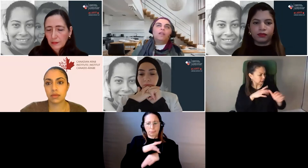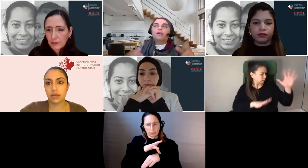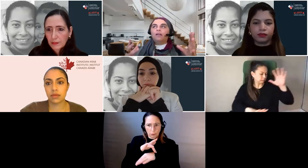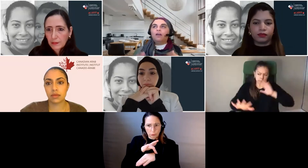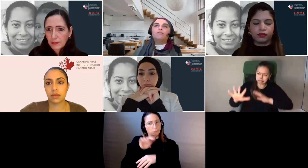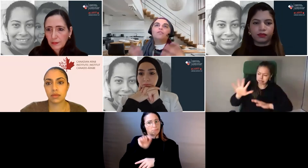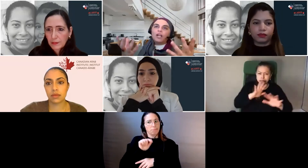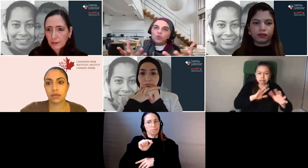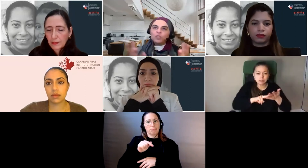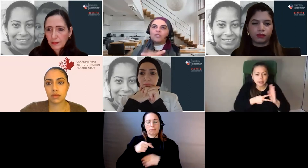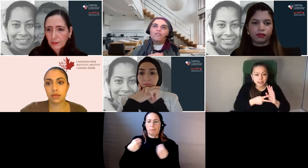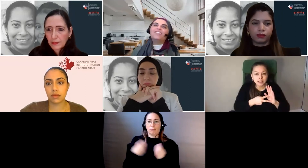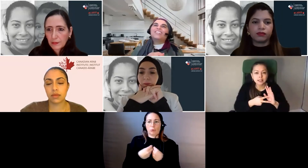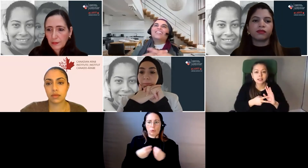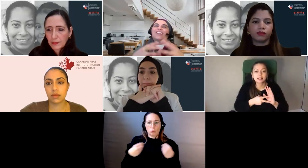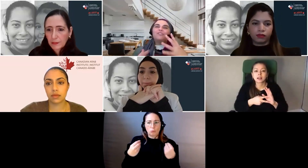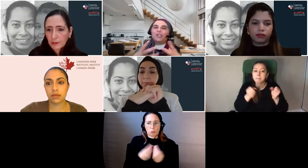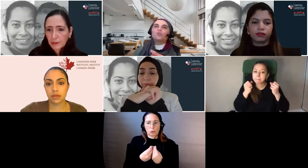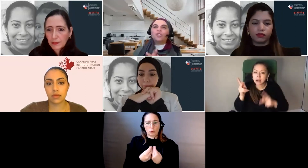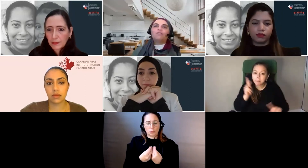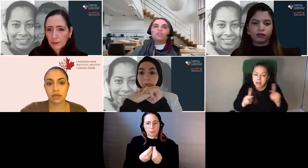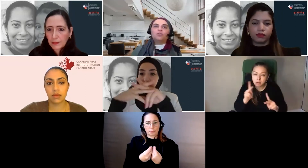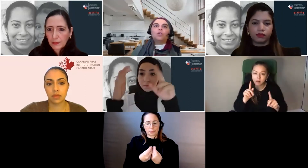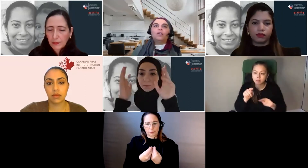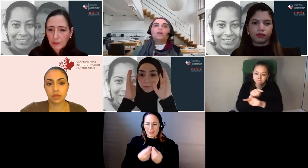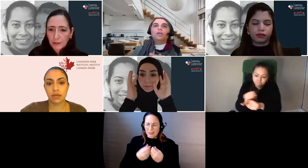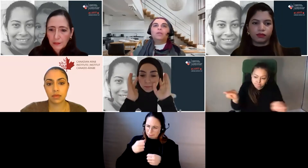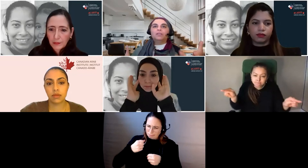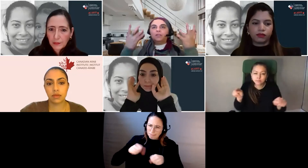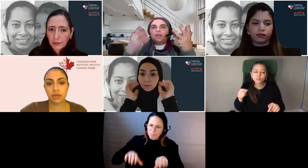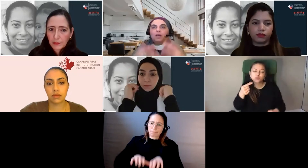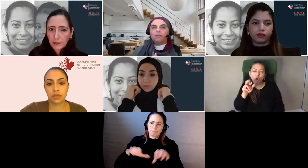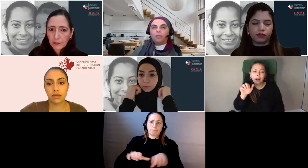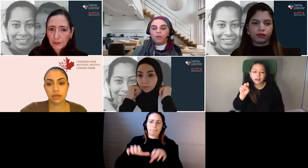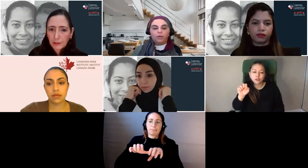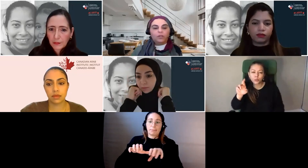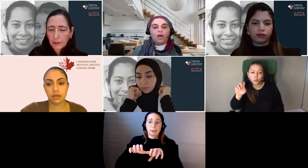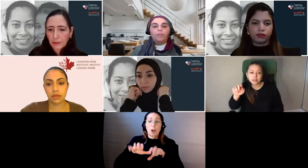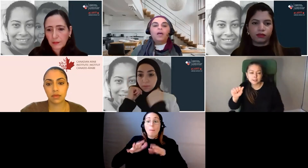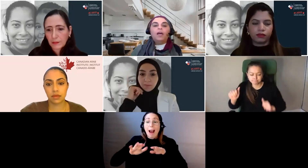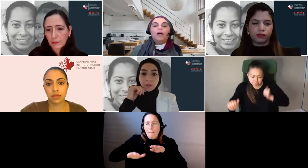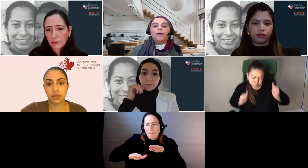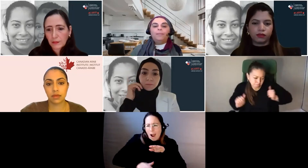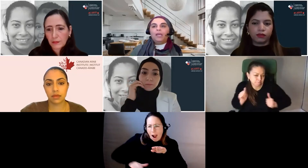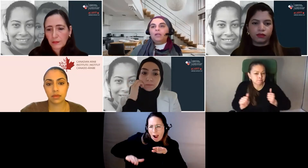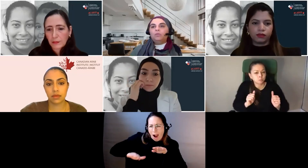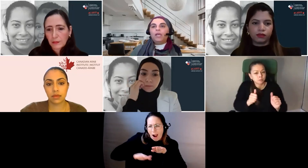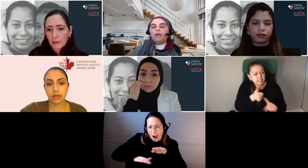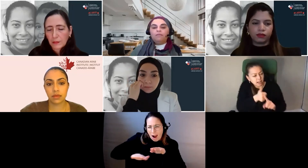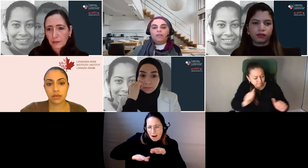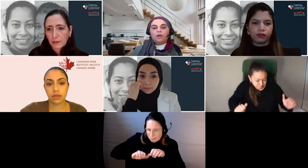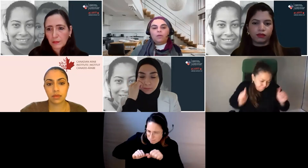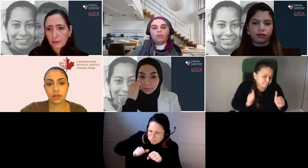lot of grassroots, as Ravina said, a lot of grassroots efforts to kind of build it from the ground up. And